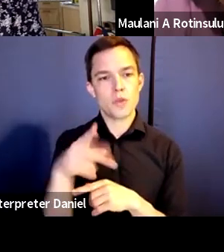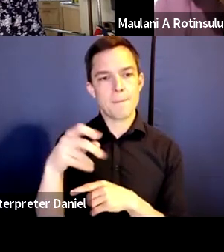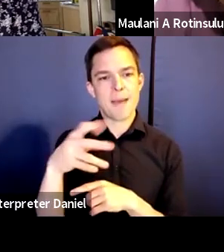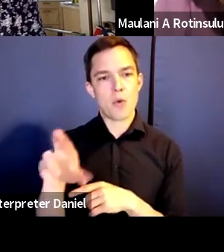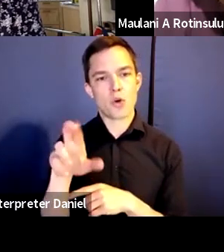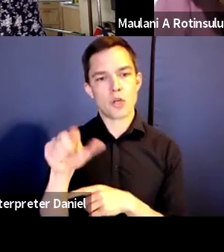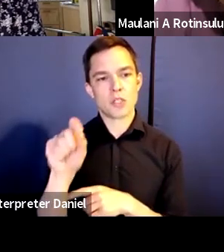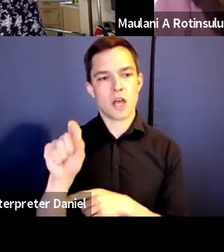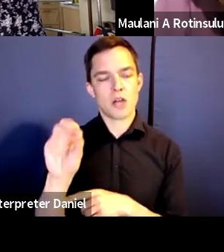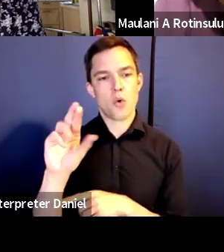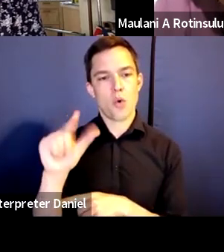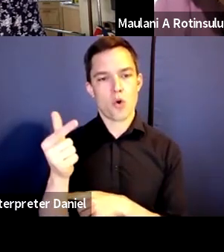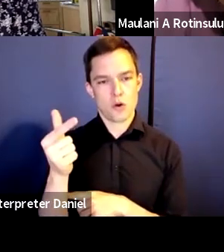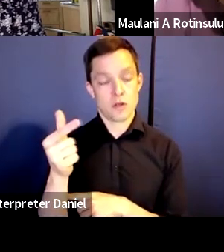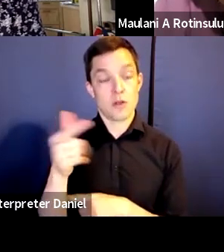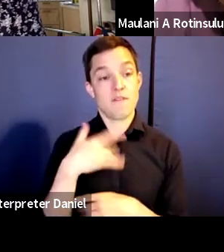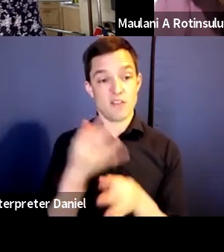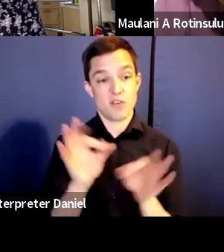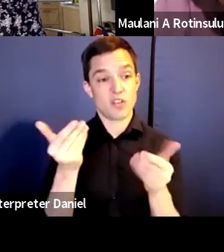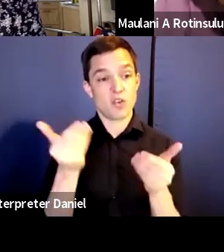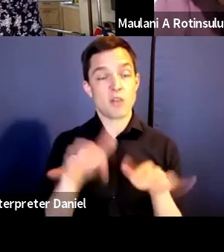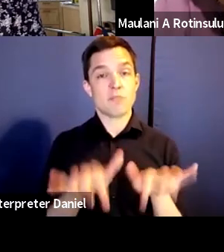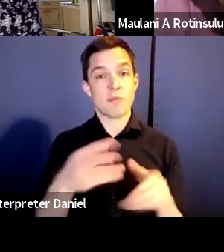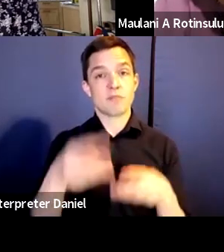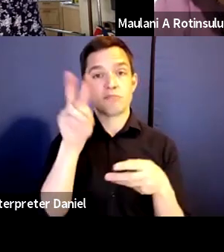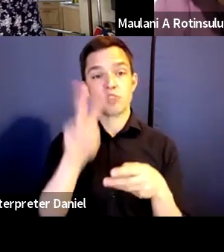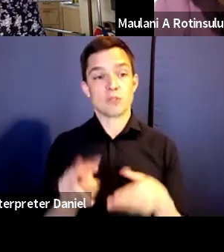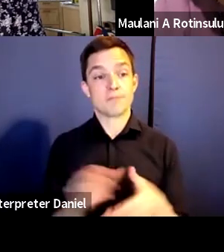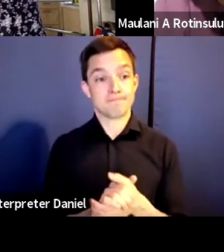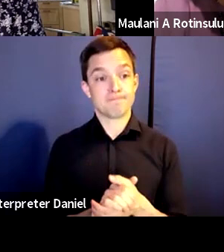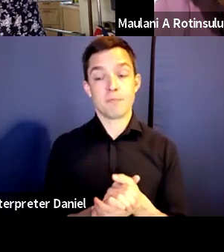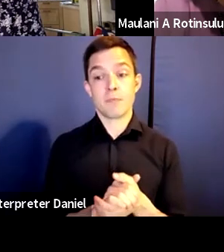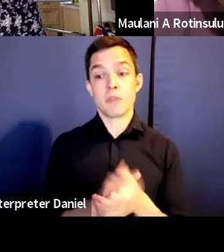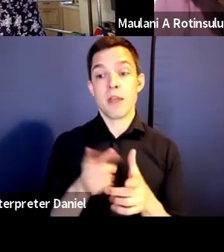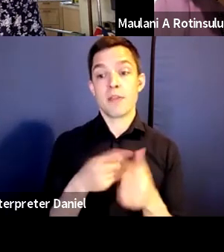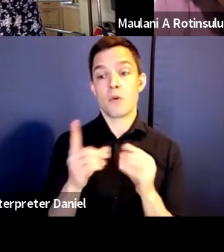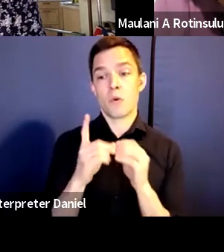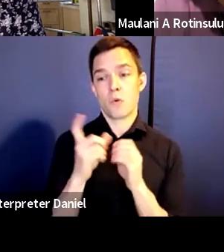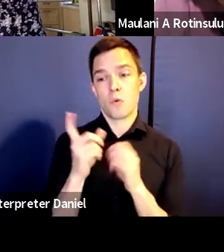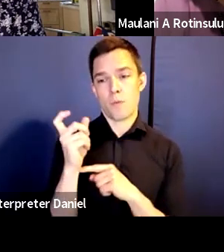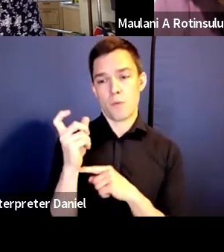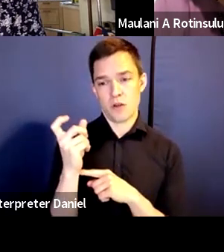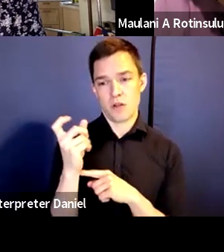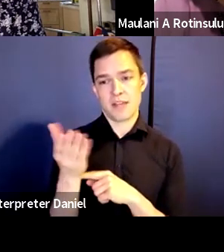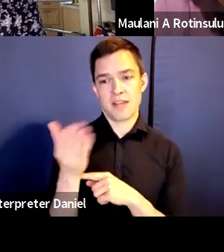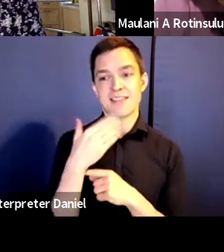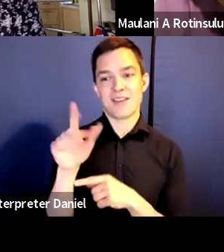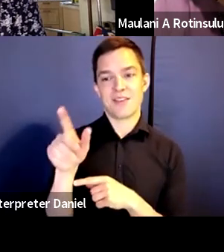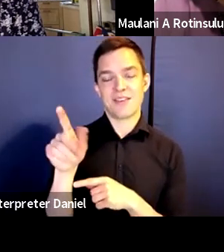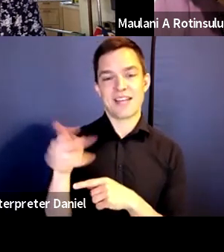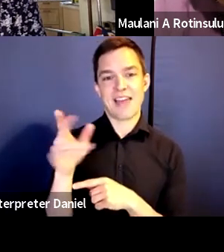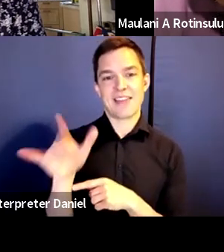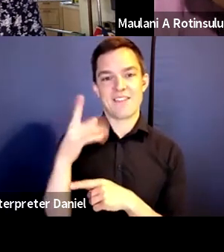youthpower.org. So please feel free to check that out. And then one other thing, thank you, Kathy, for reminding